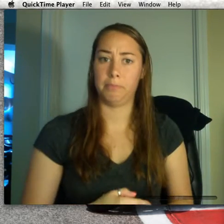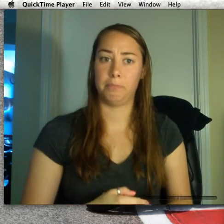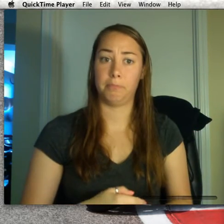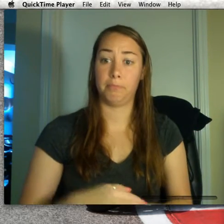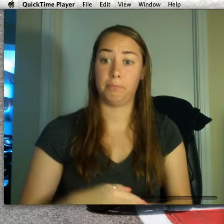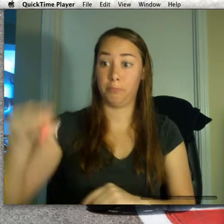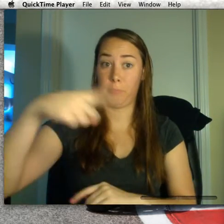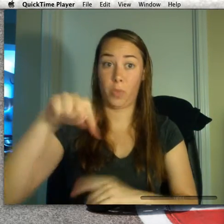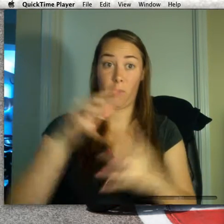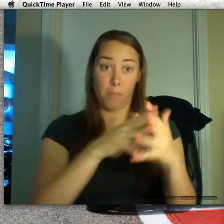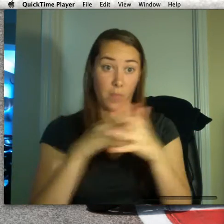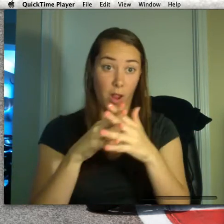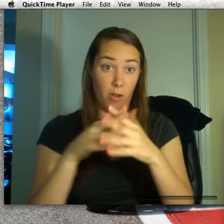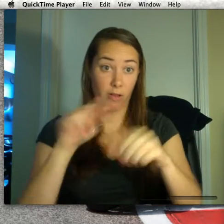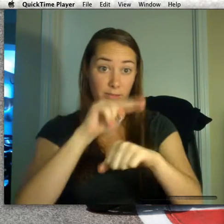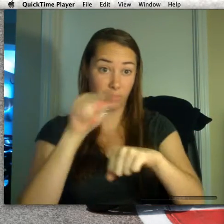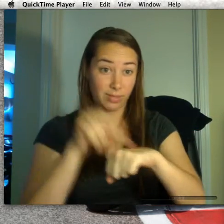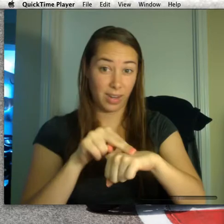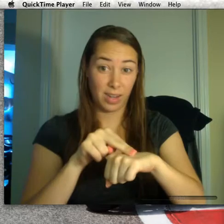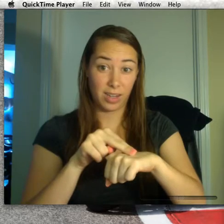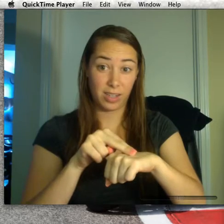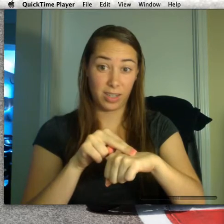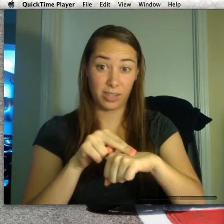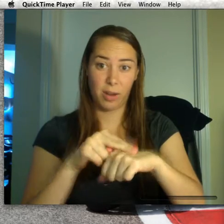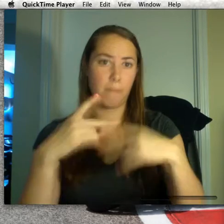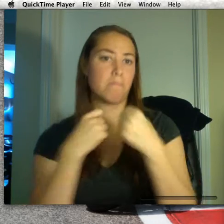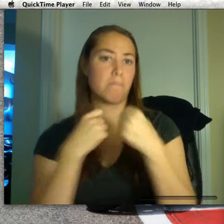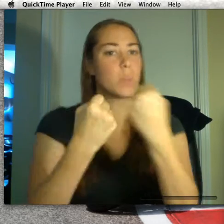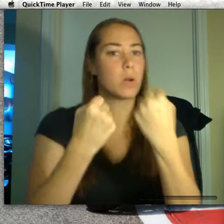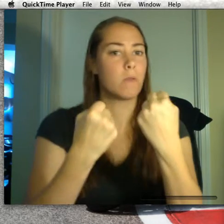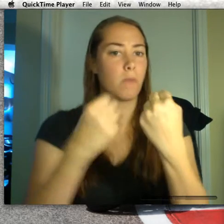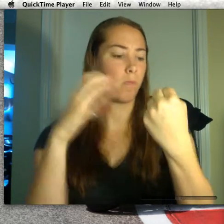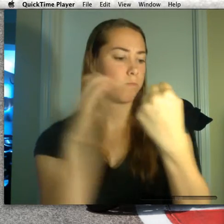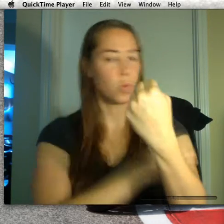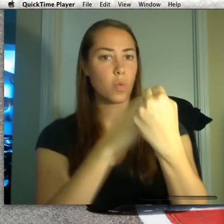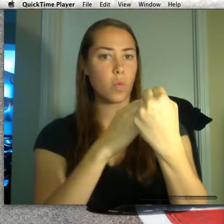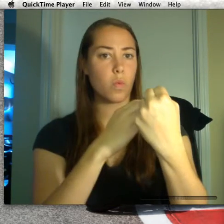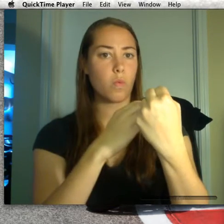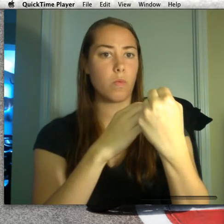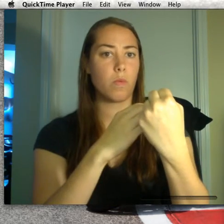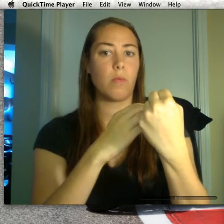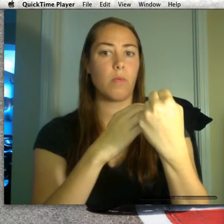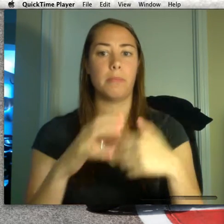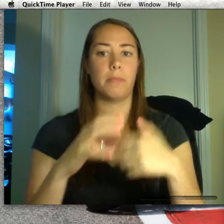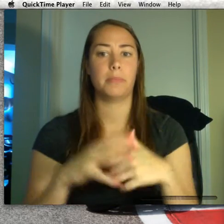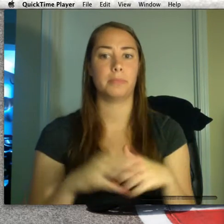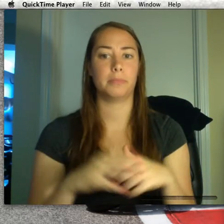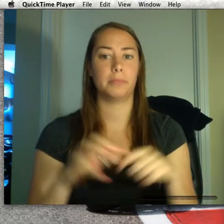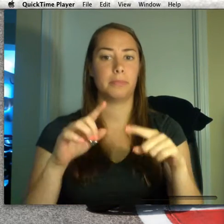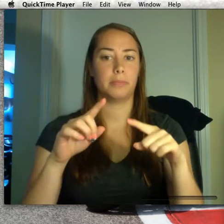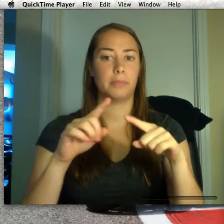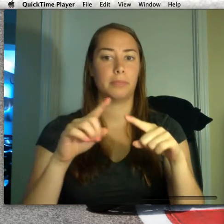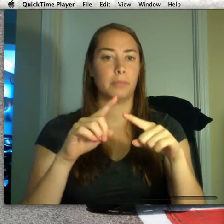the wealthiest nation on earth. But then what about the American